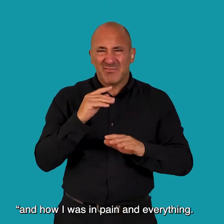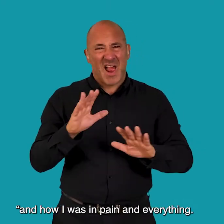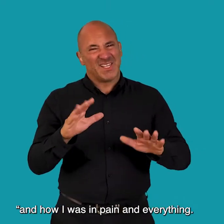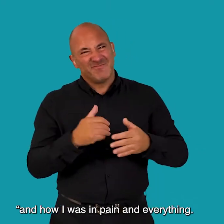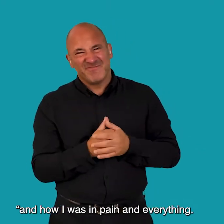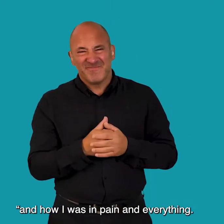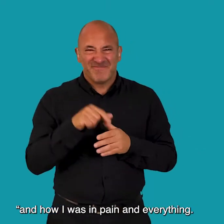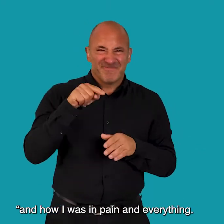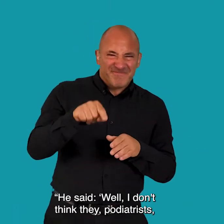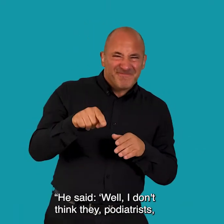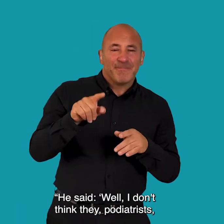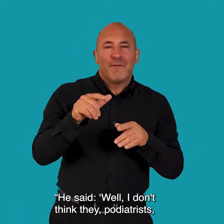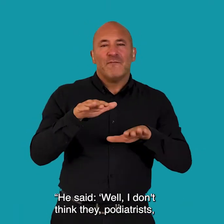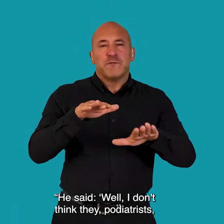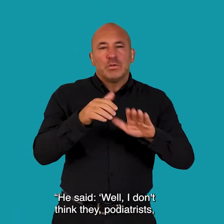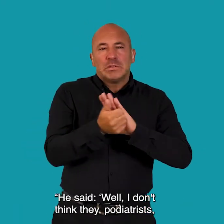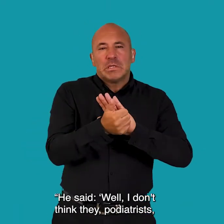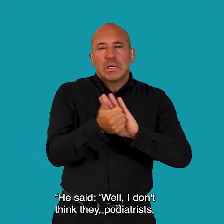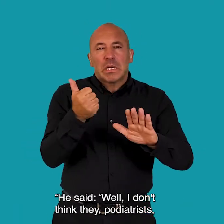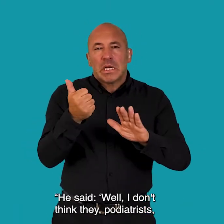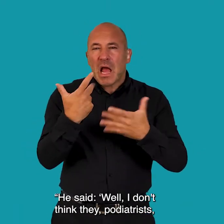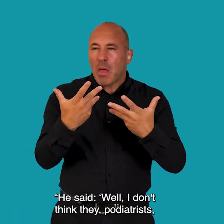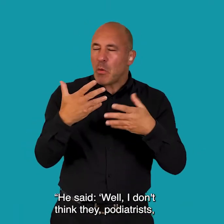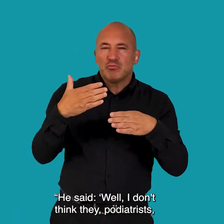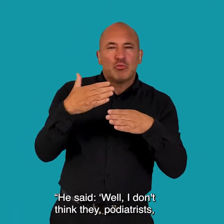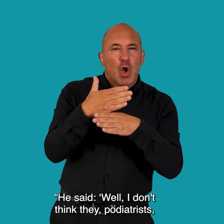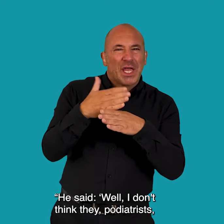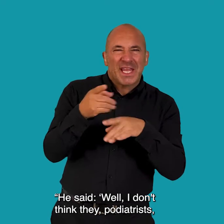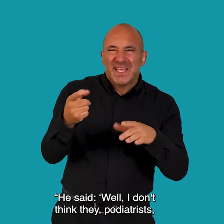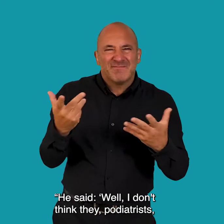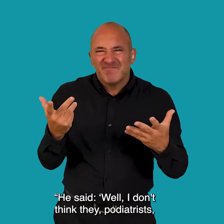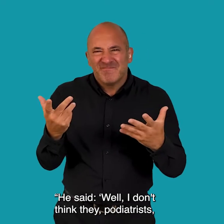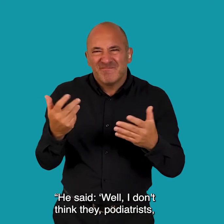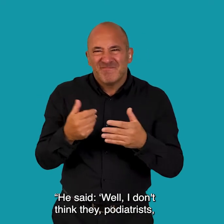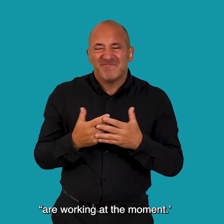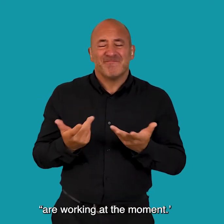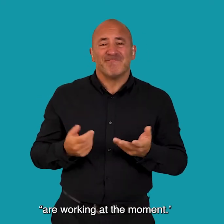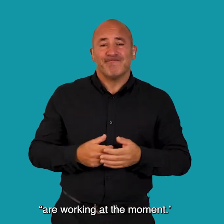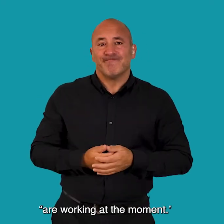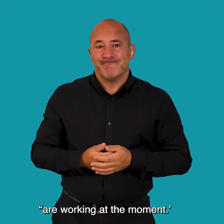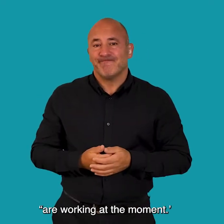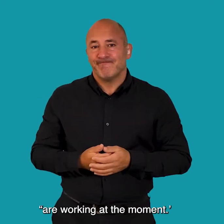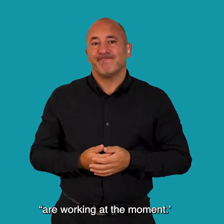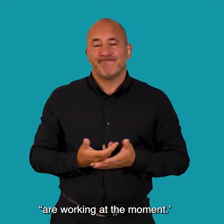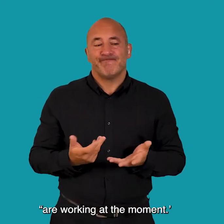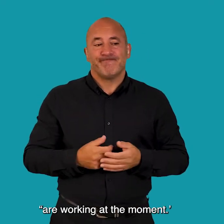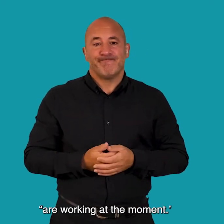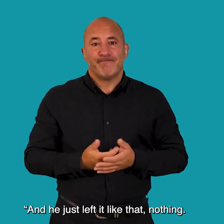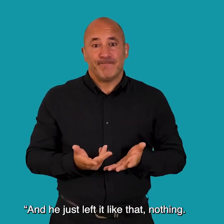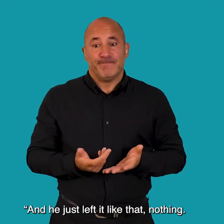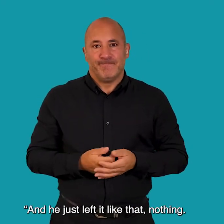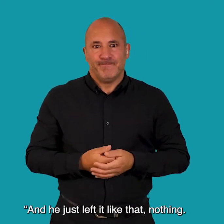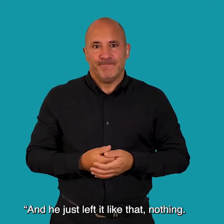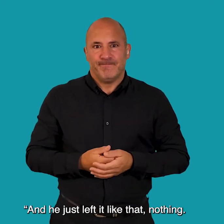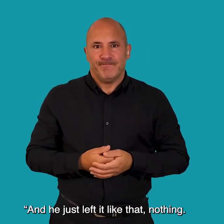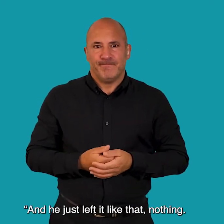and everything, he said, 'Well, I don't think they, podiatrists, are working at the moment.' And he just left it like